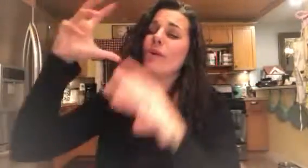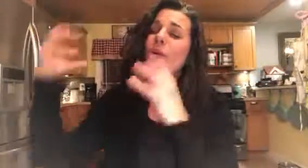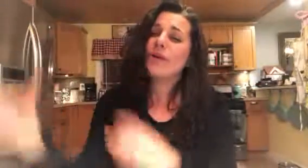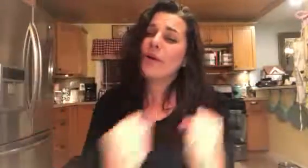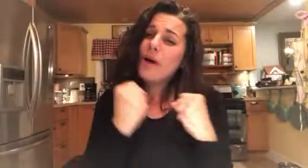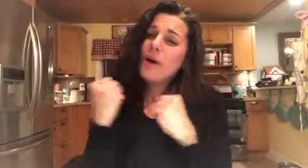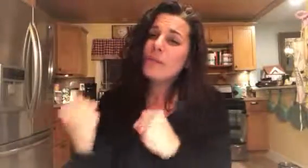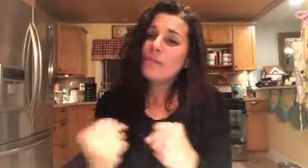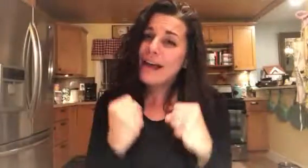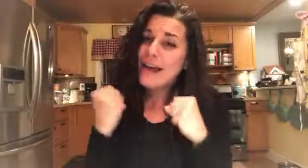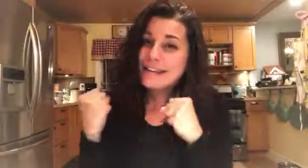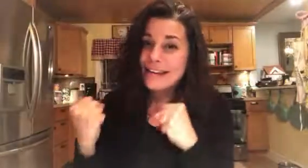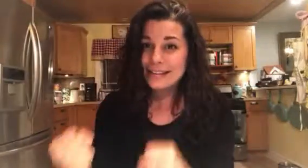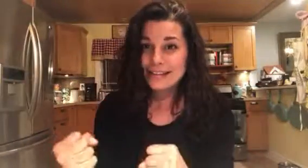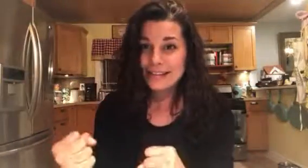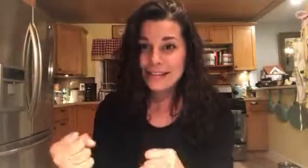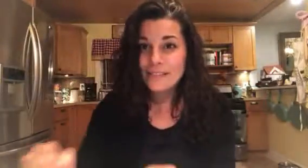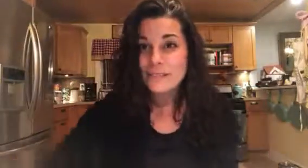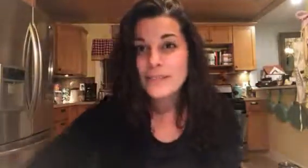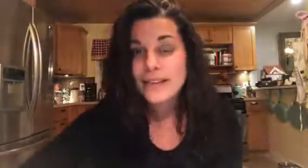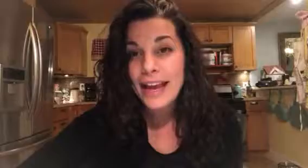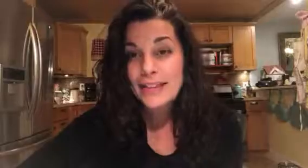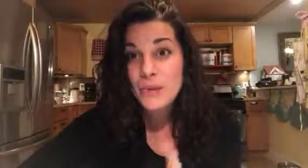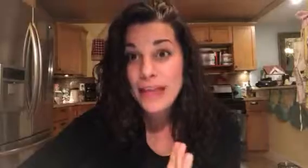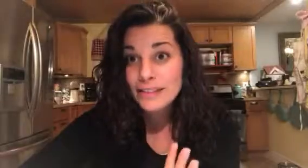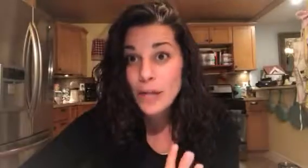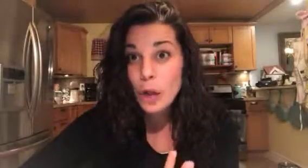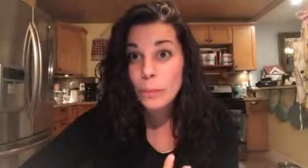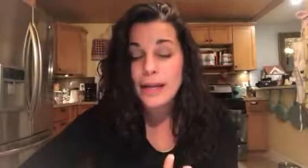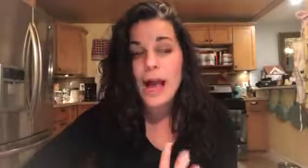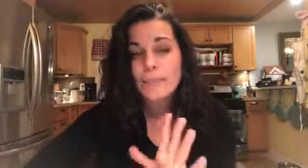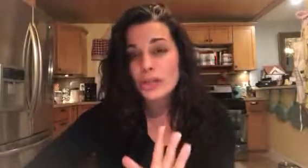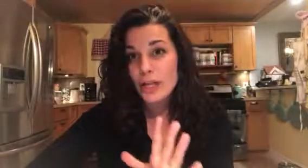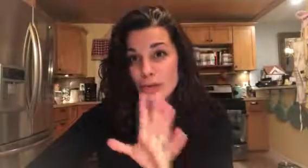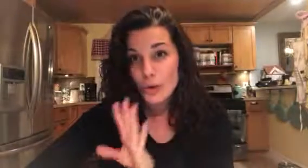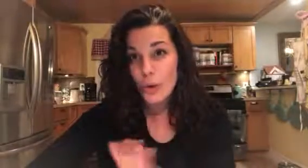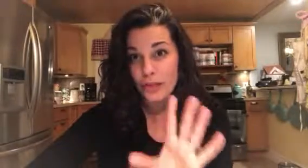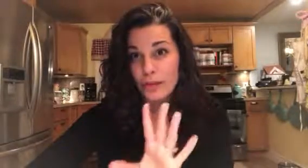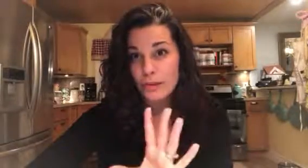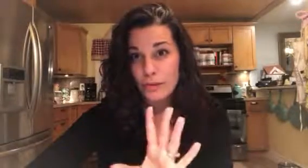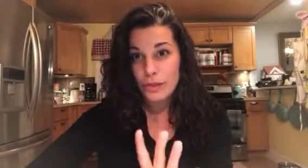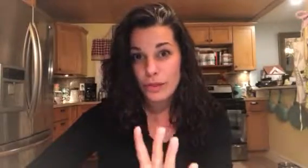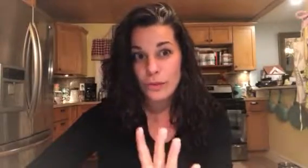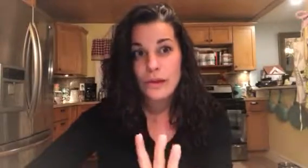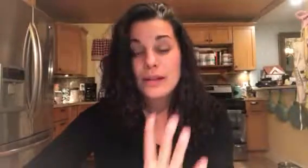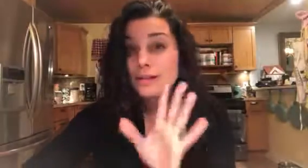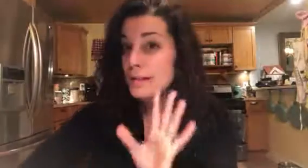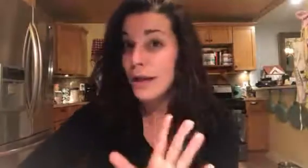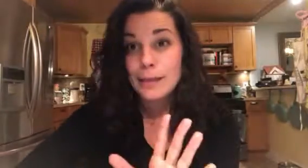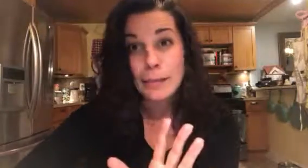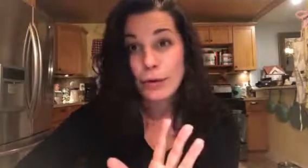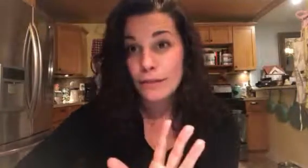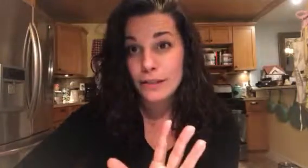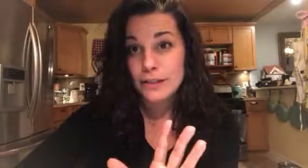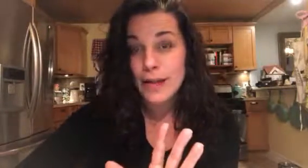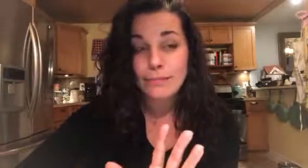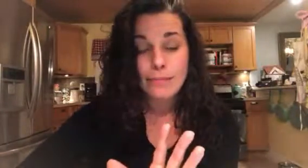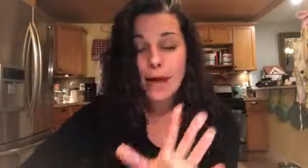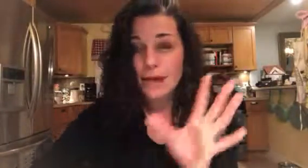Lord Almighty? Okay, so that's the whole bit. I'm gonna try to do the whole thing with you. It's not gonna be perfect because I have a